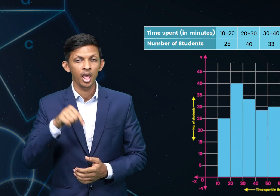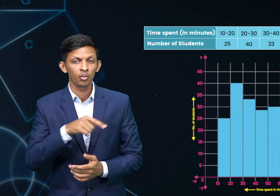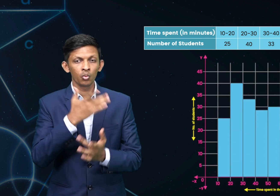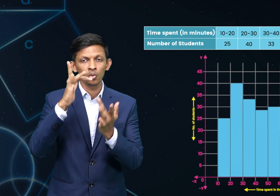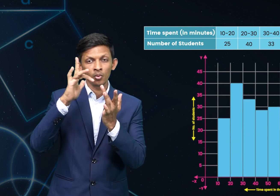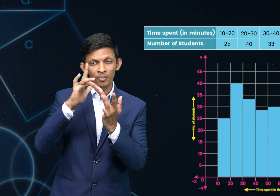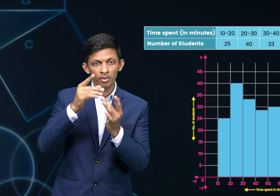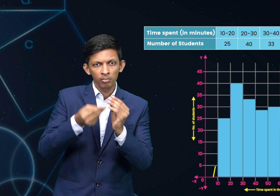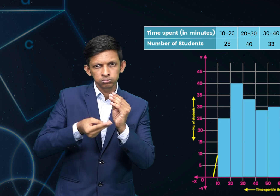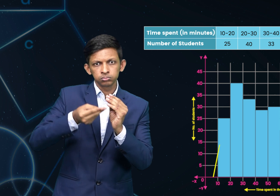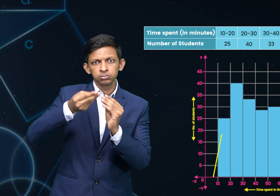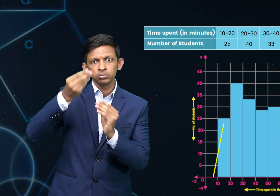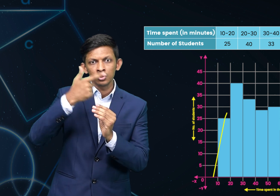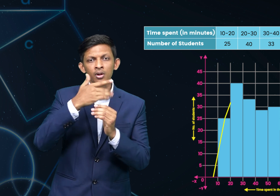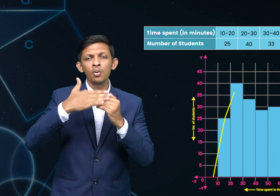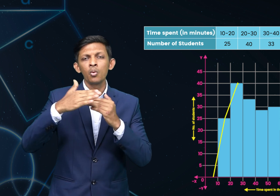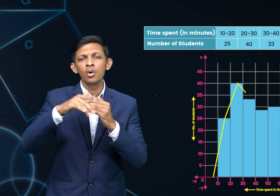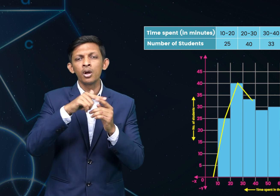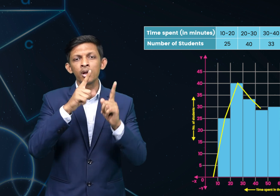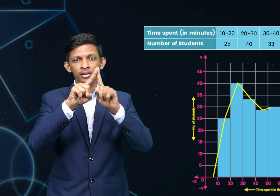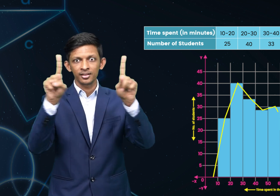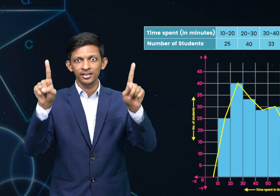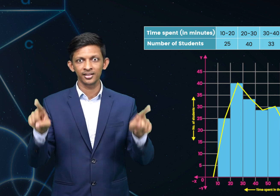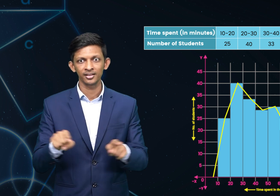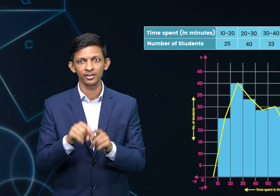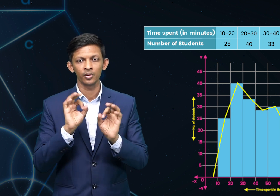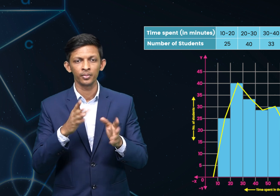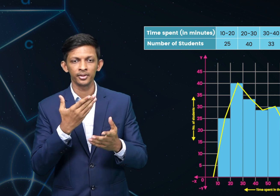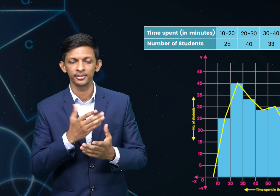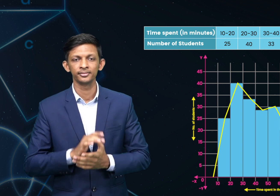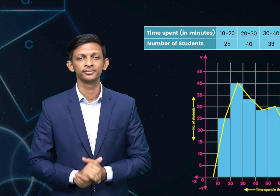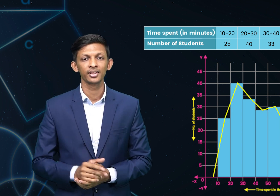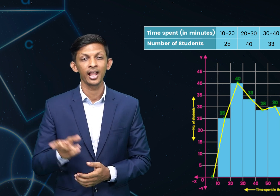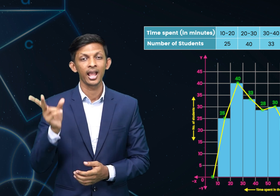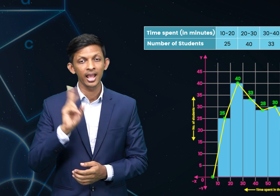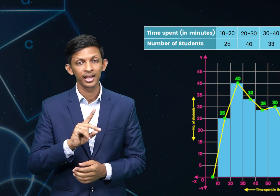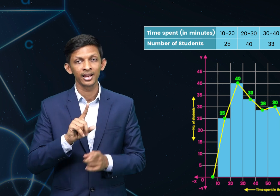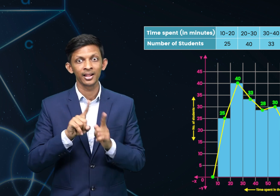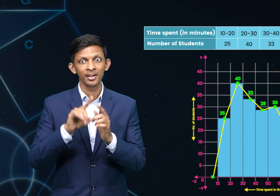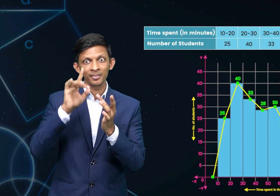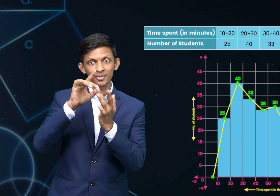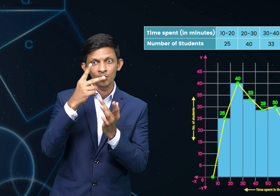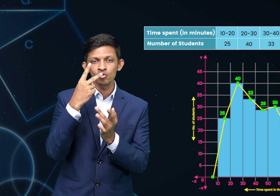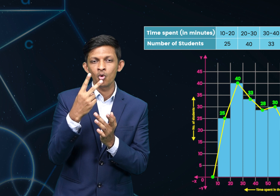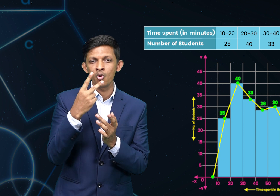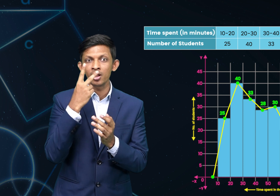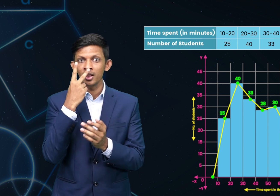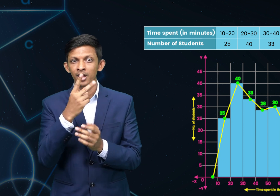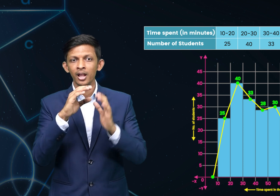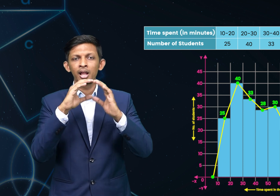Now, mark the midpoints of the upper sides of the consecutive rectangles. Also, mark the midpoints of two